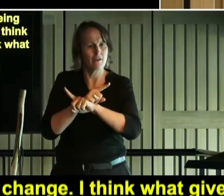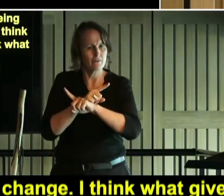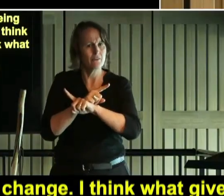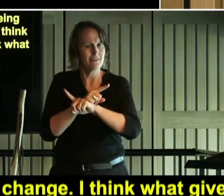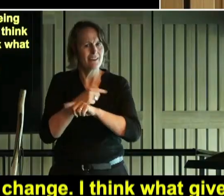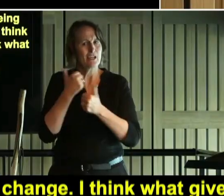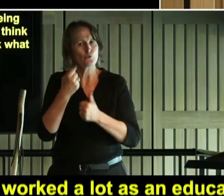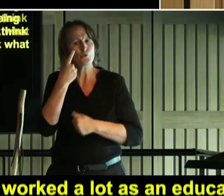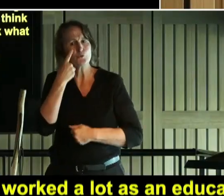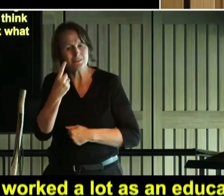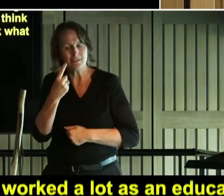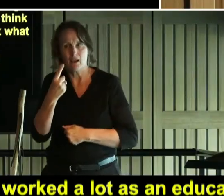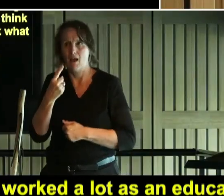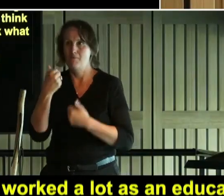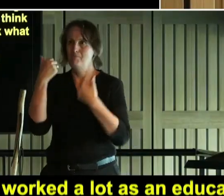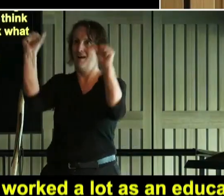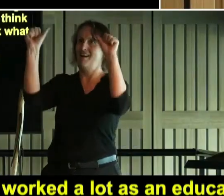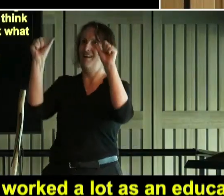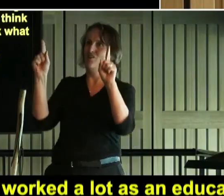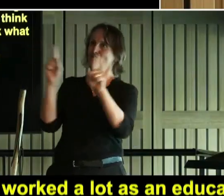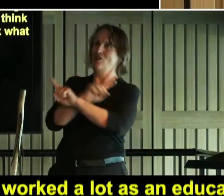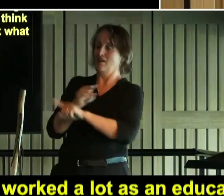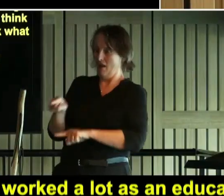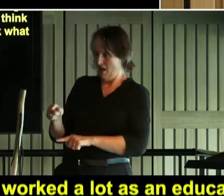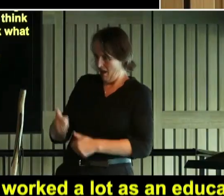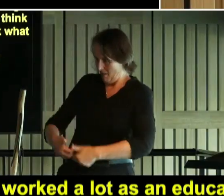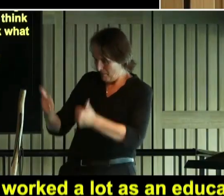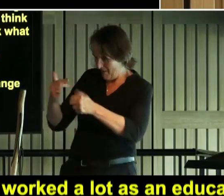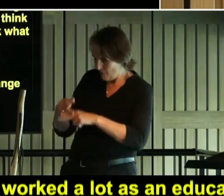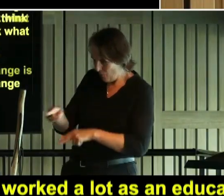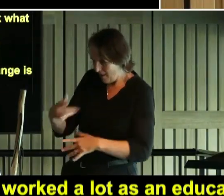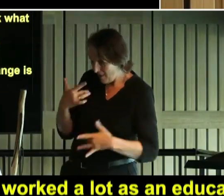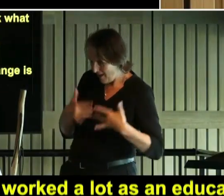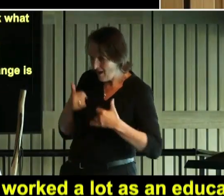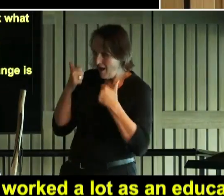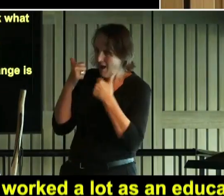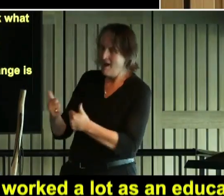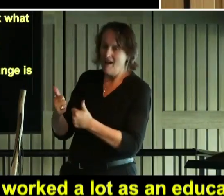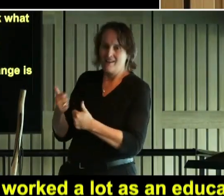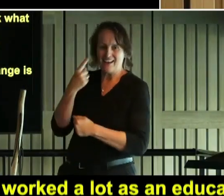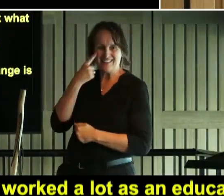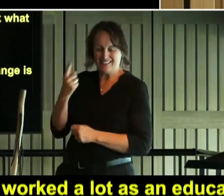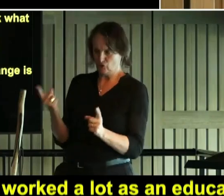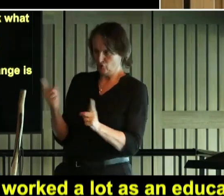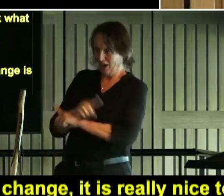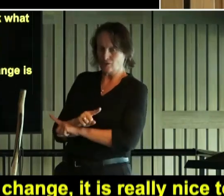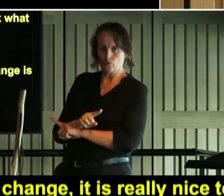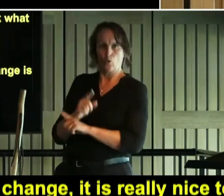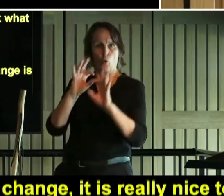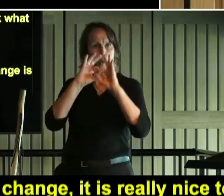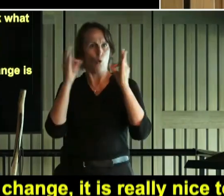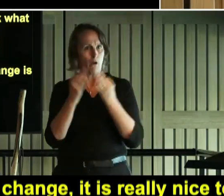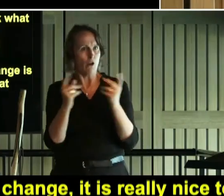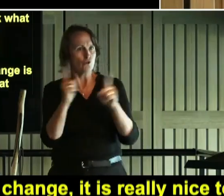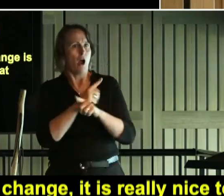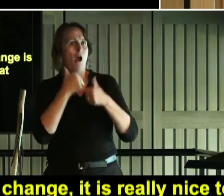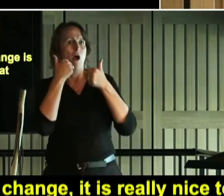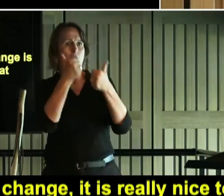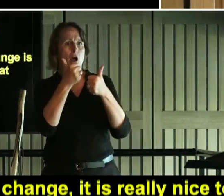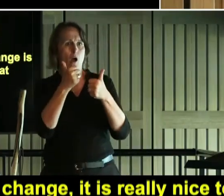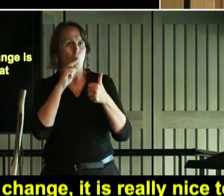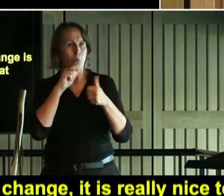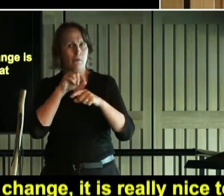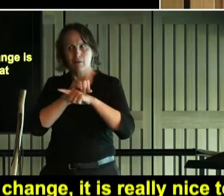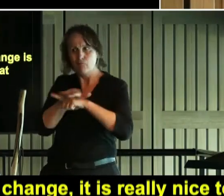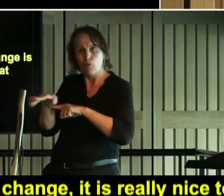really nice to see when that change is made in someone's life, or maybe you see that something changes in an organisation and you can see how that's